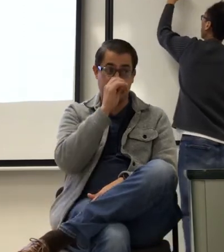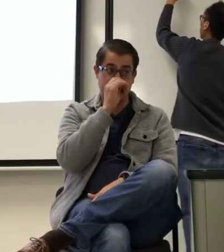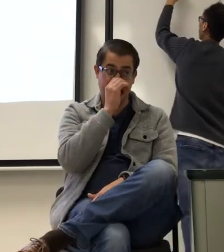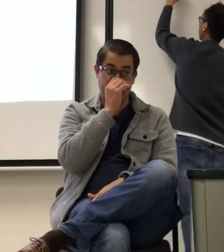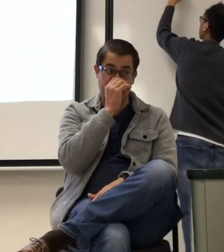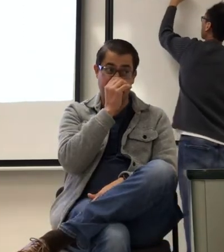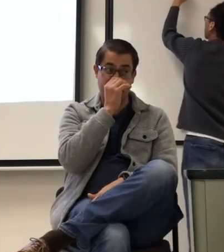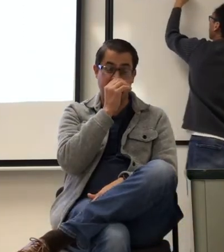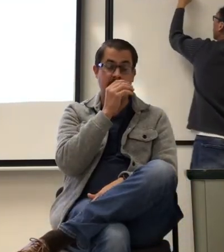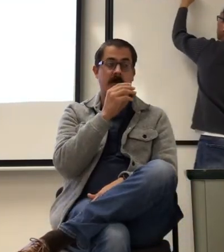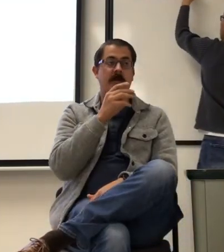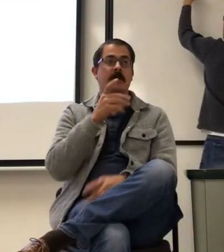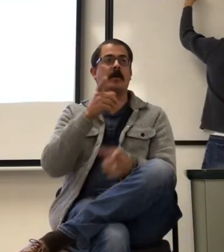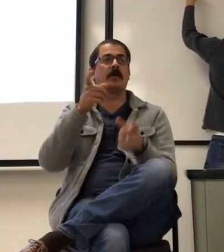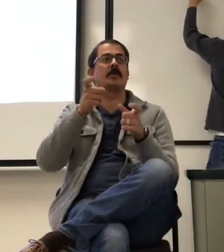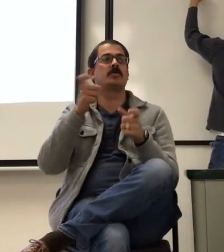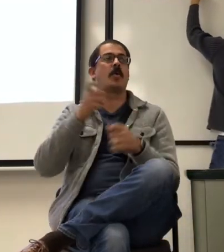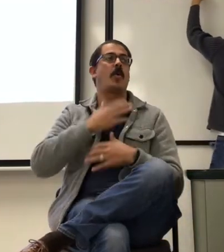control ventilation